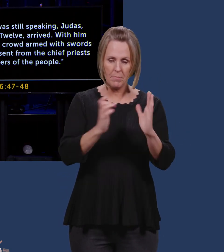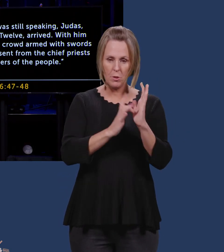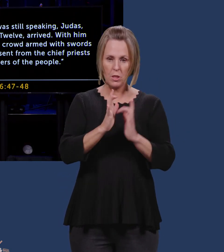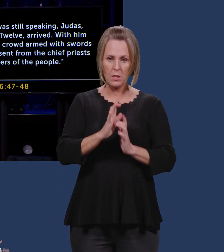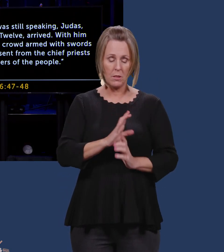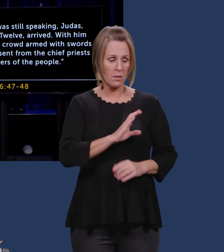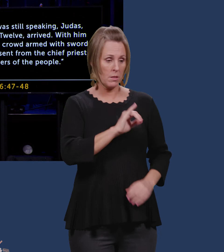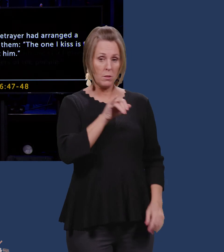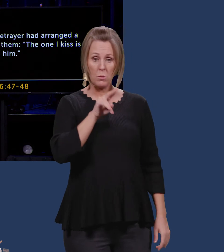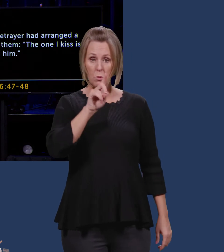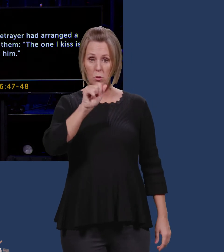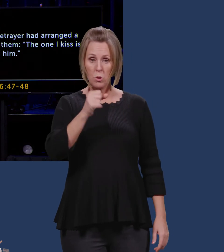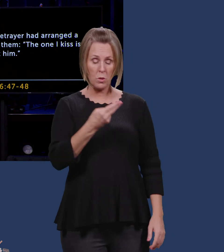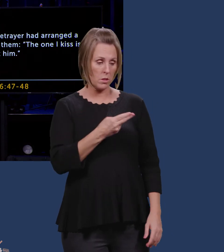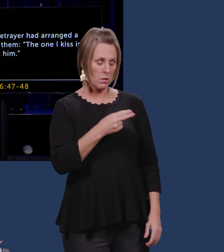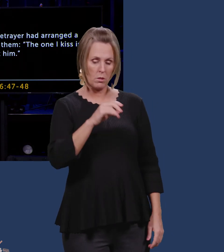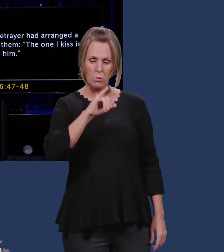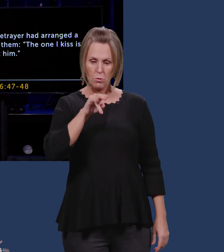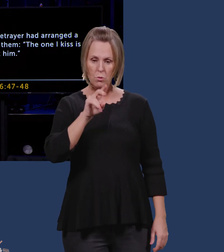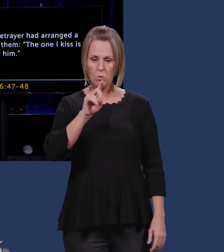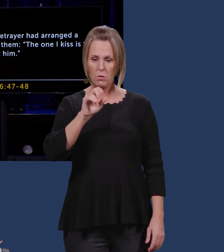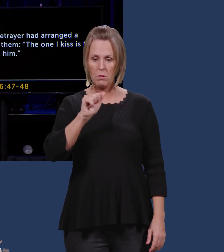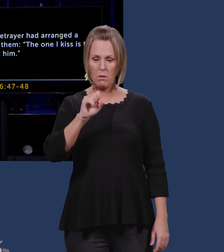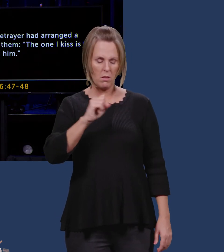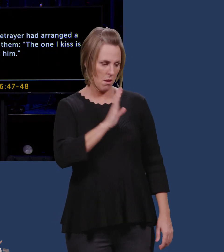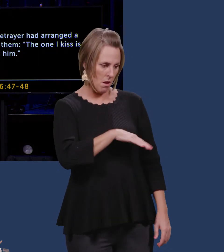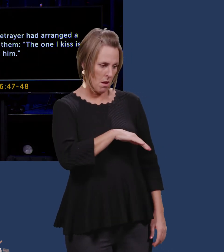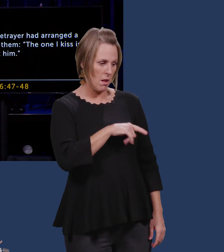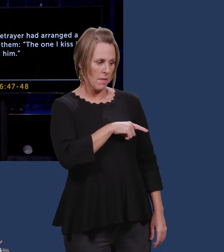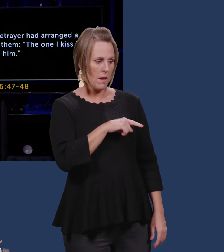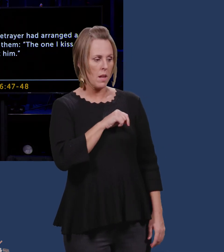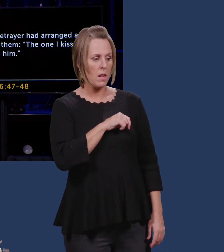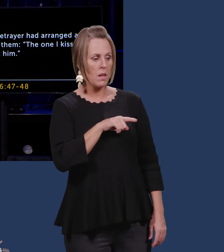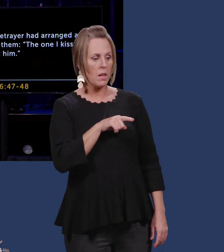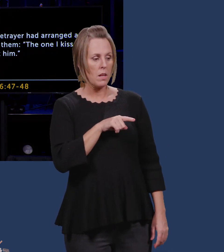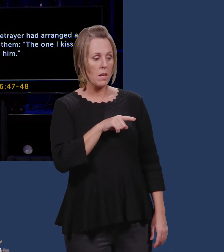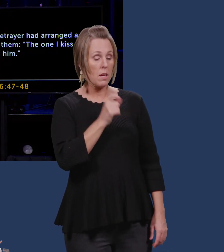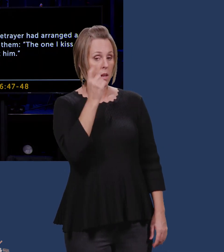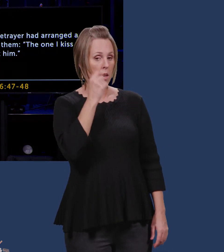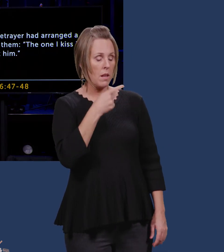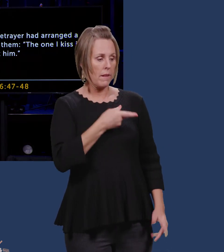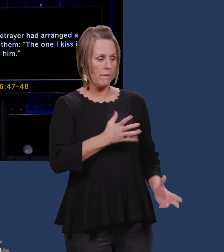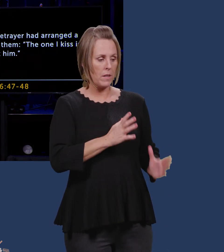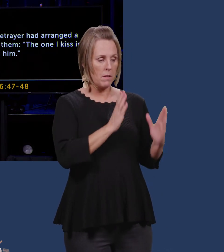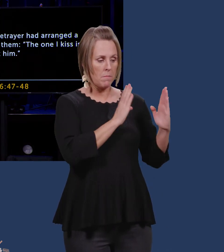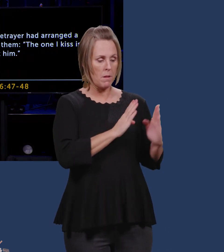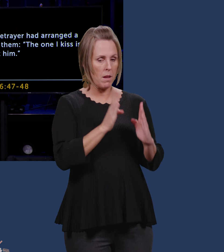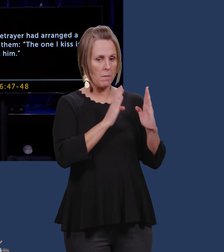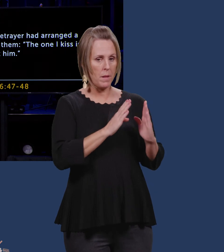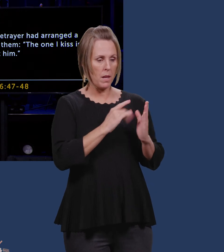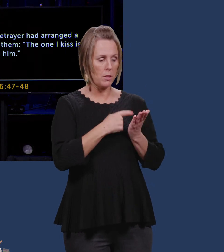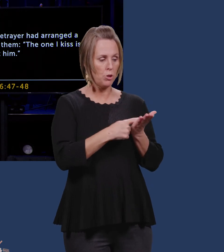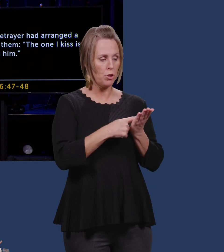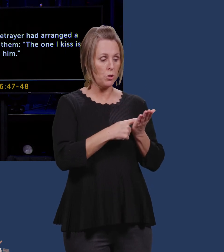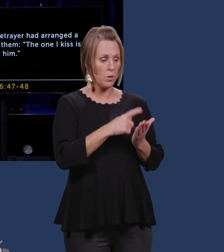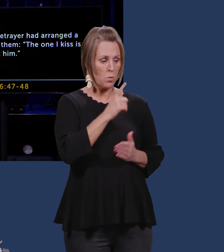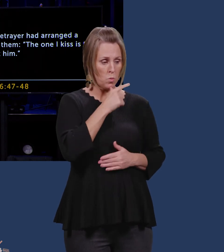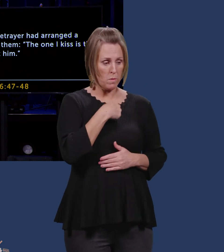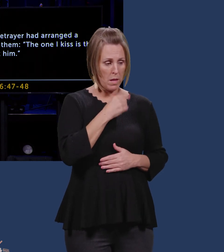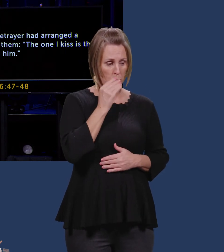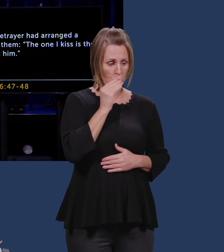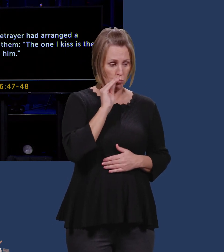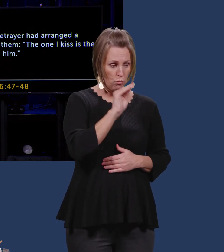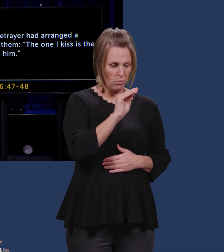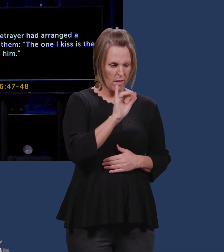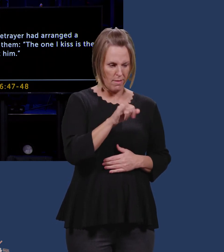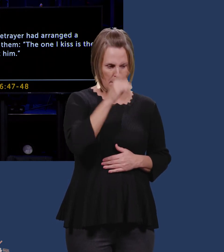him? Next. Now the betrayer had arranged a signal with them. The one I kiss is the